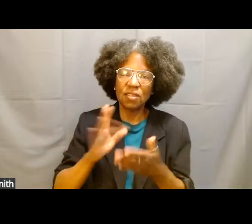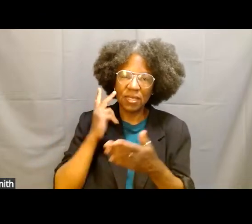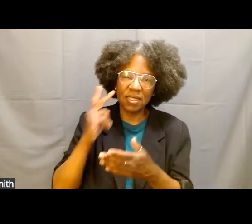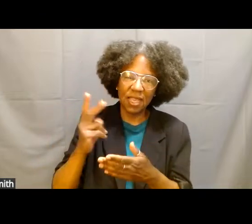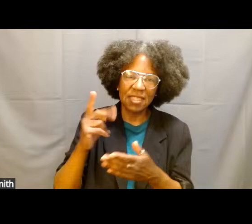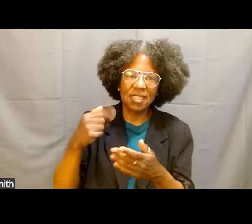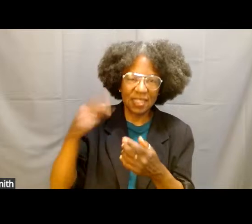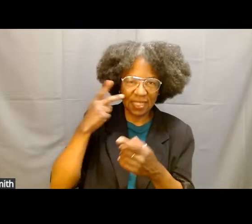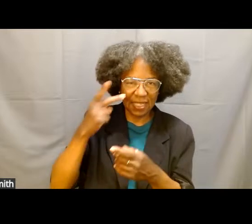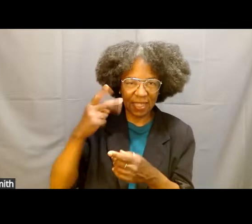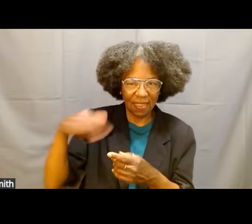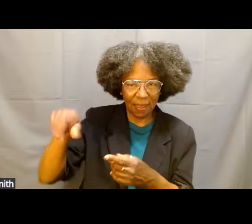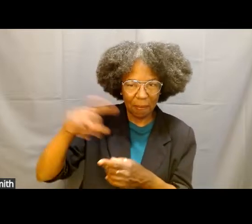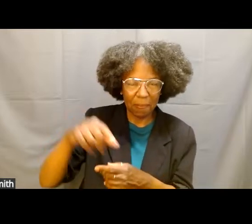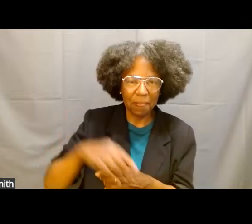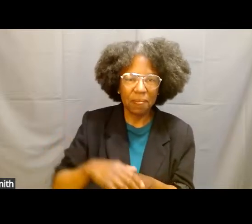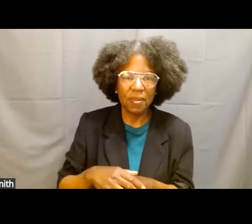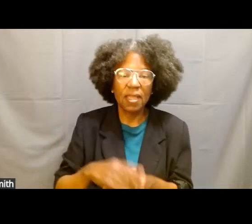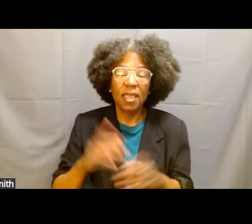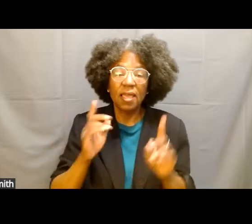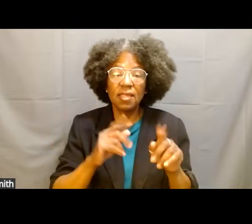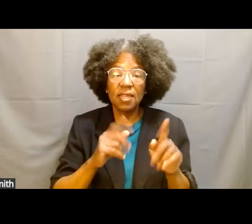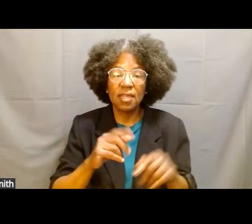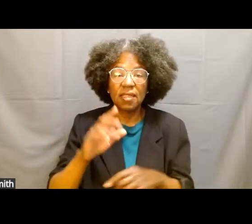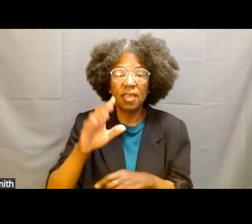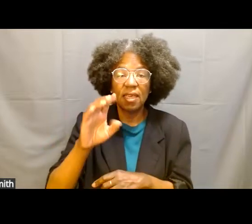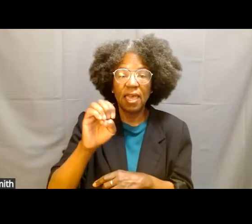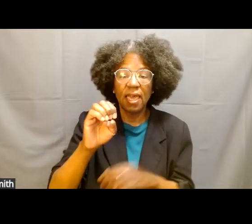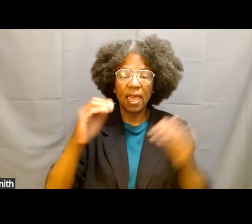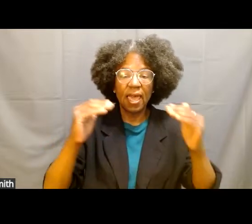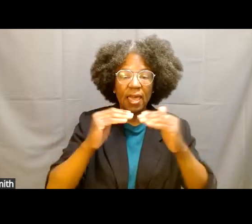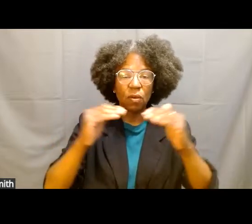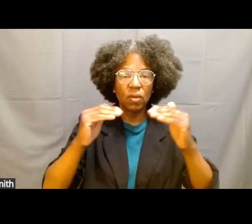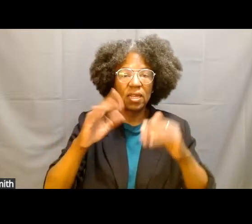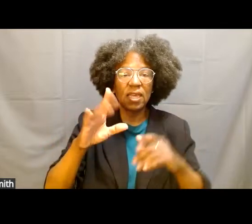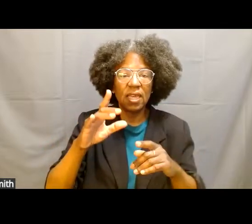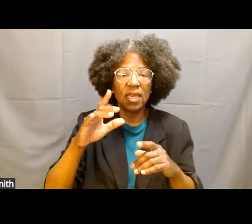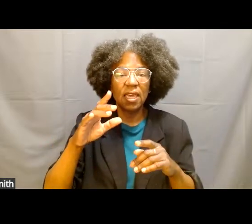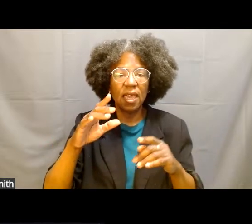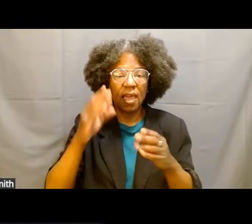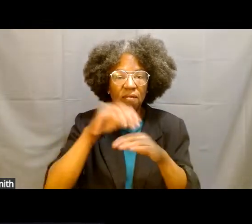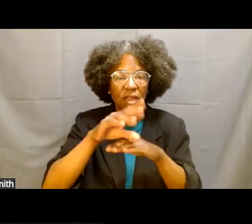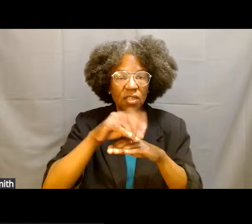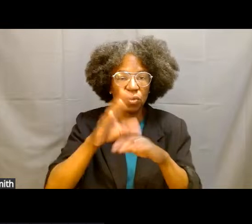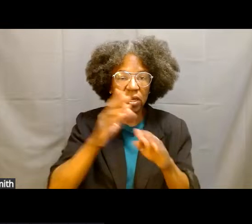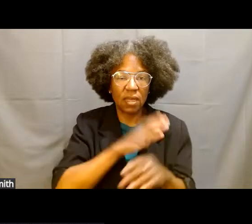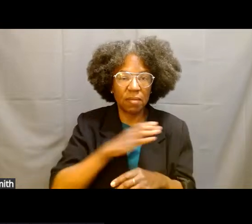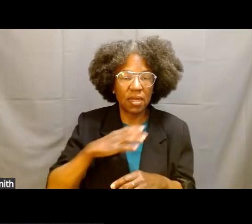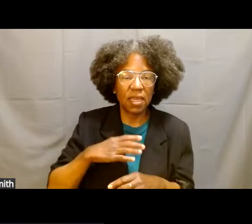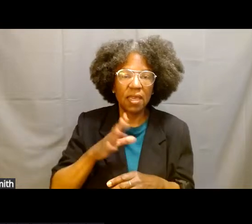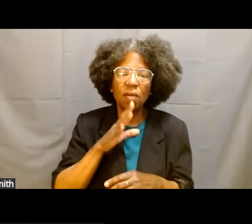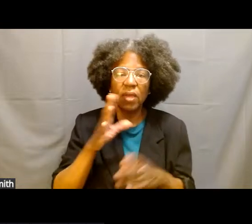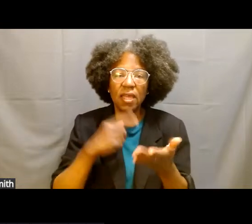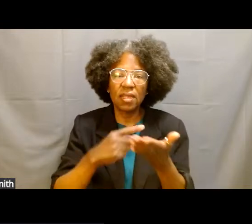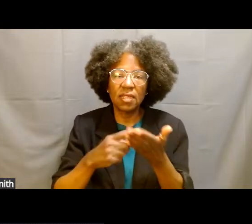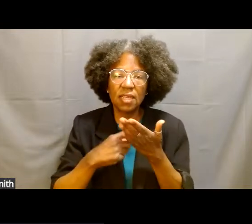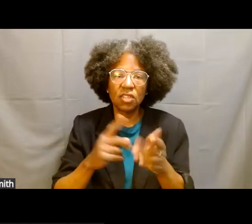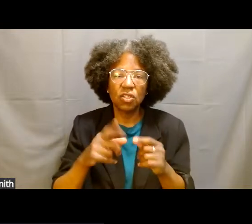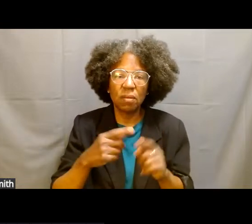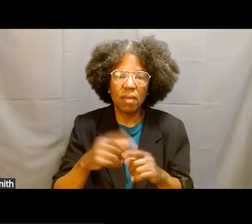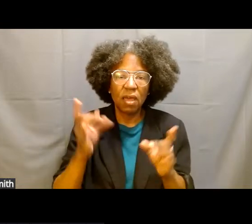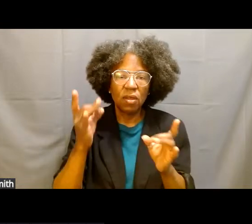also attended the Equity Advisory Committee. We had a discussion about hate speech in our